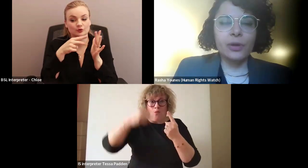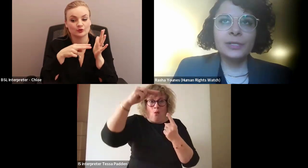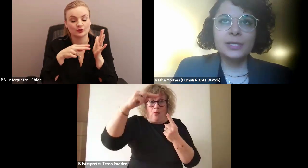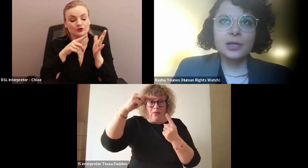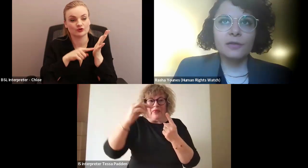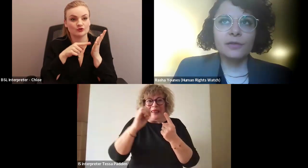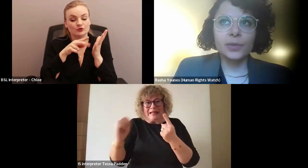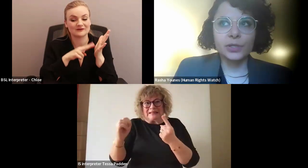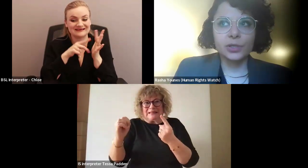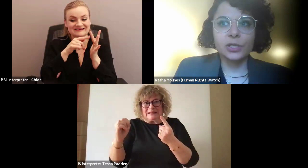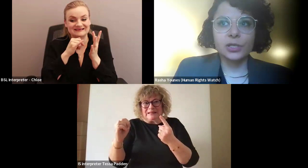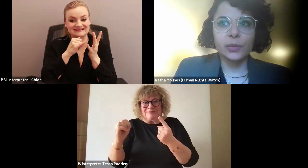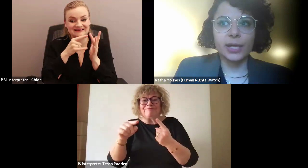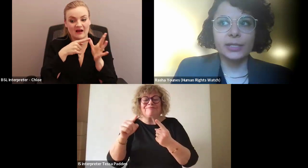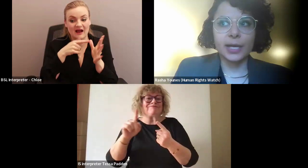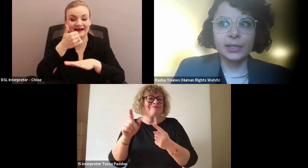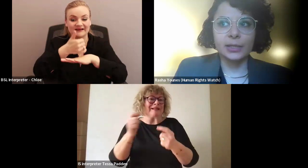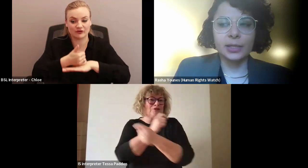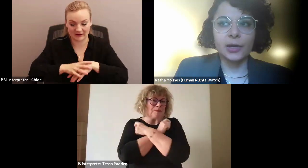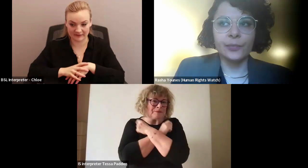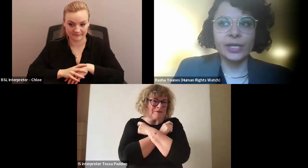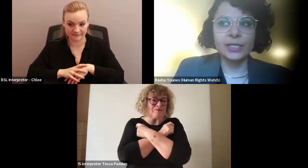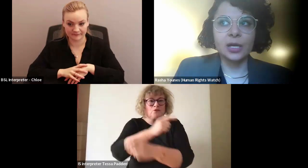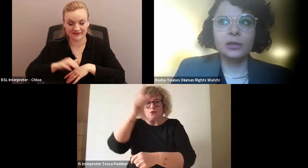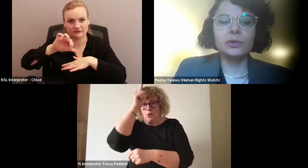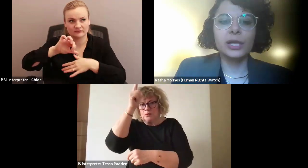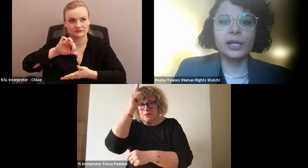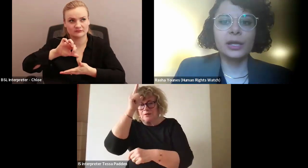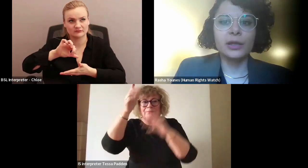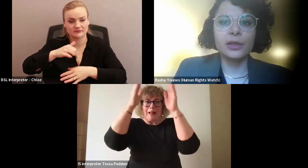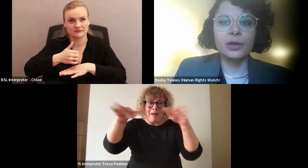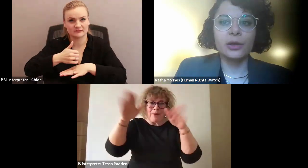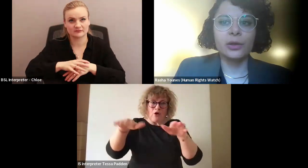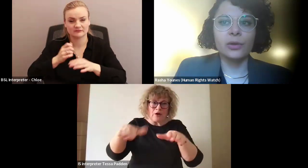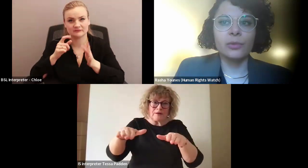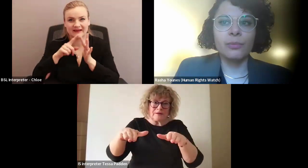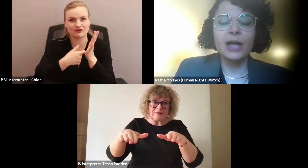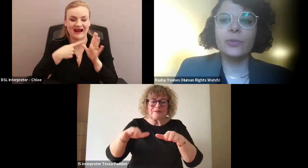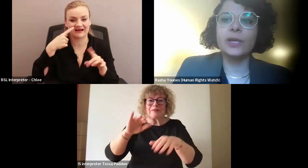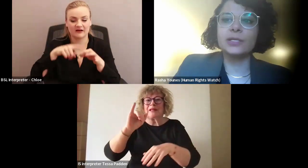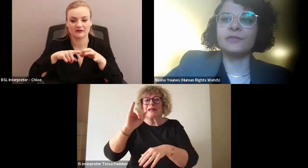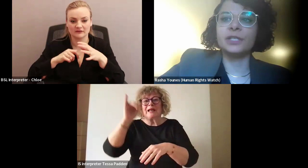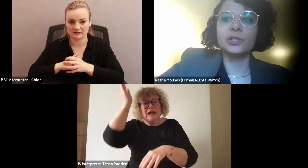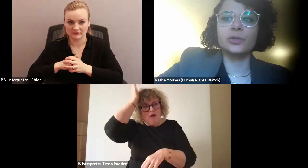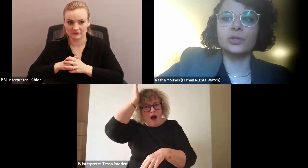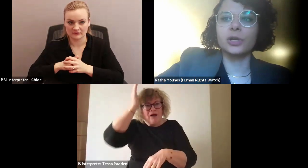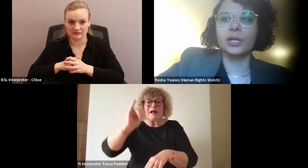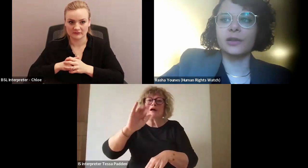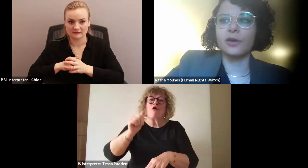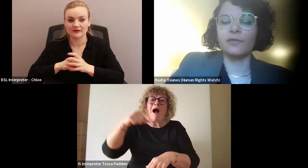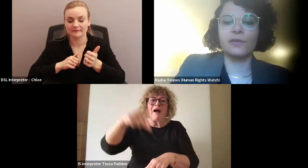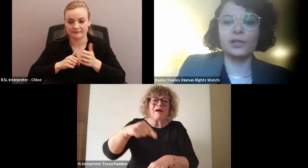The premise of the research that we had done is not only the pathways of